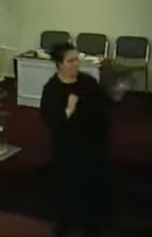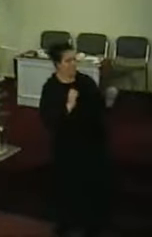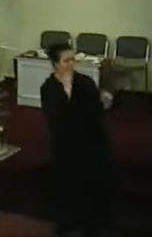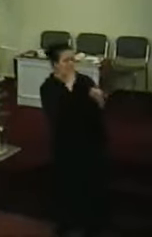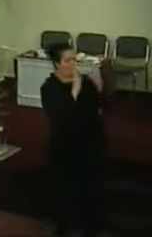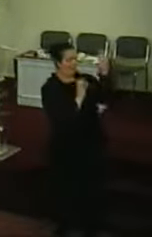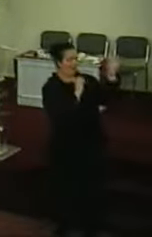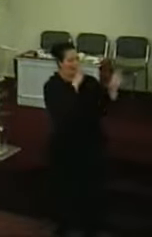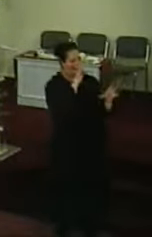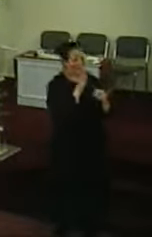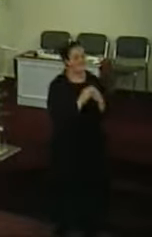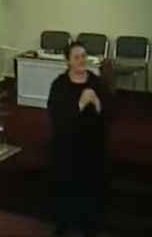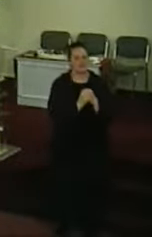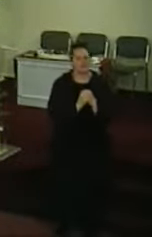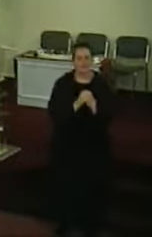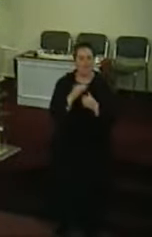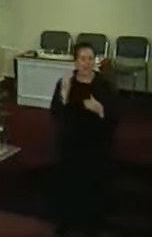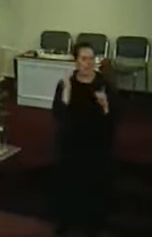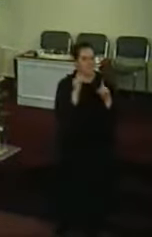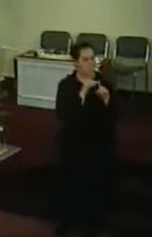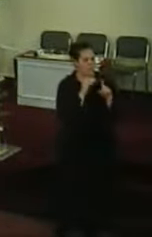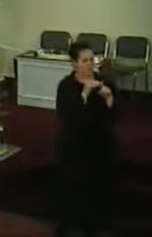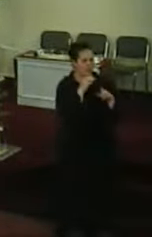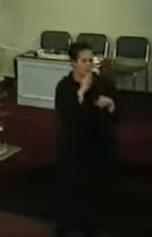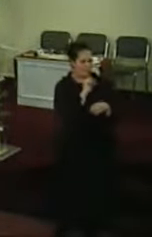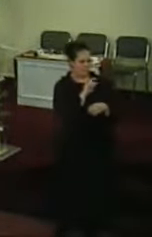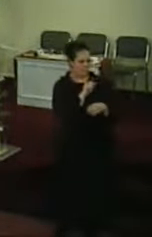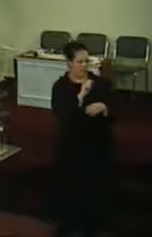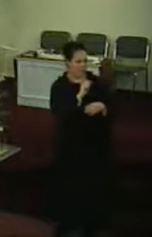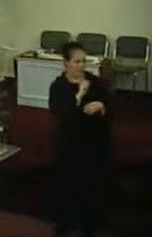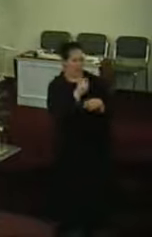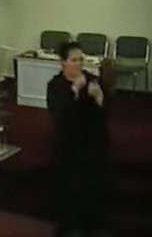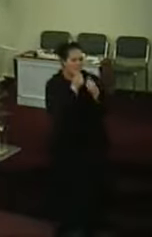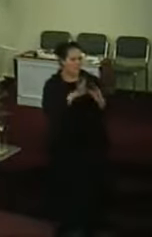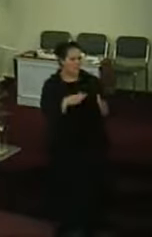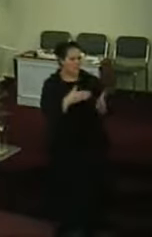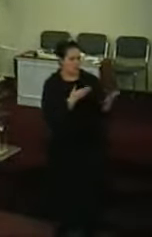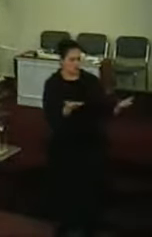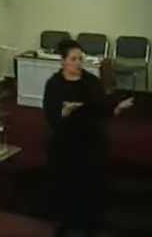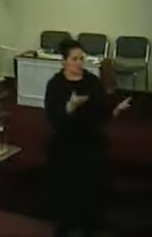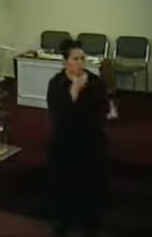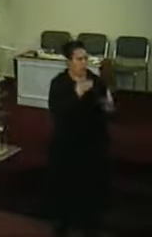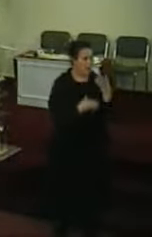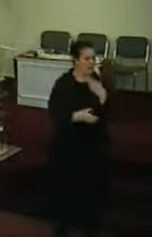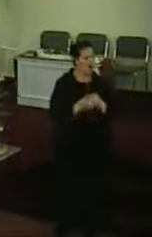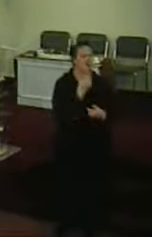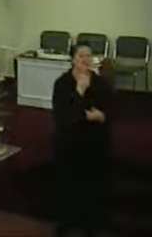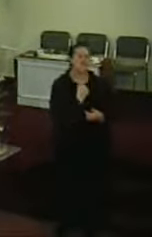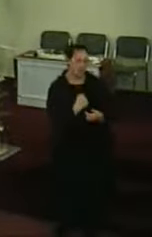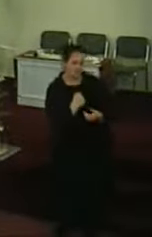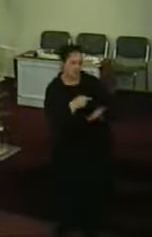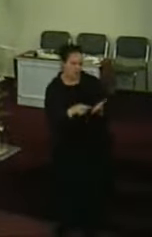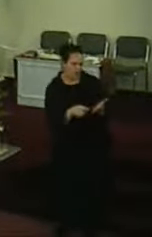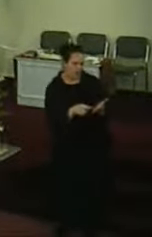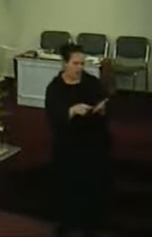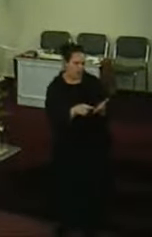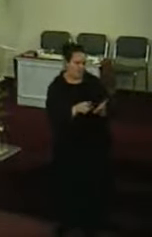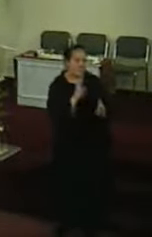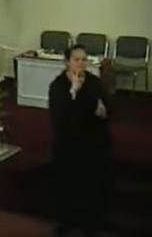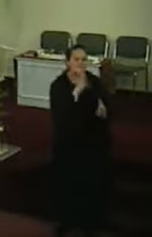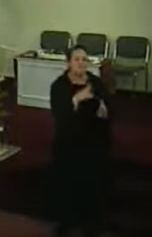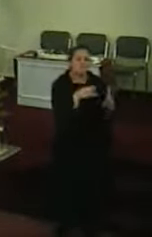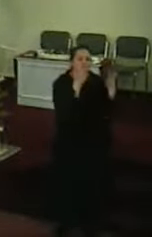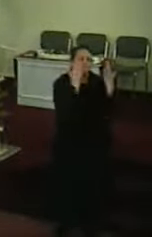But I'm reminded in Matthew 5, I believe it is, blessed are those that hunger and thirst after righteousness, for they shall be filled. And, you